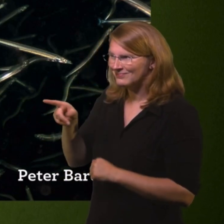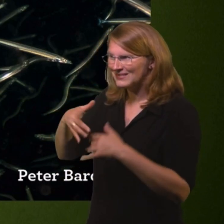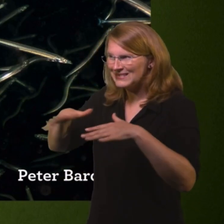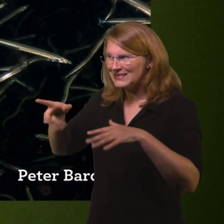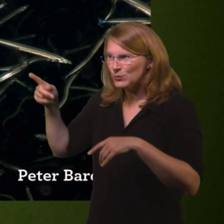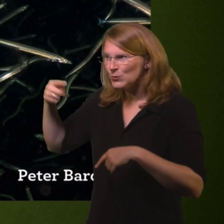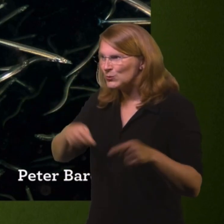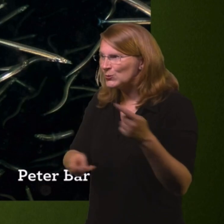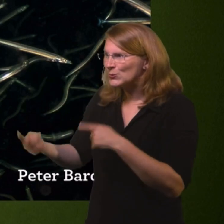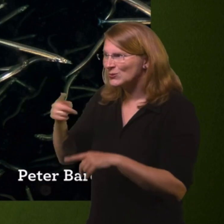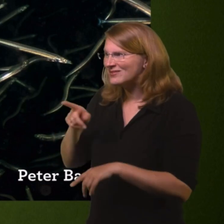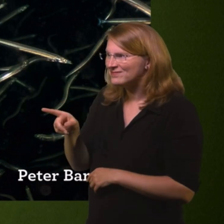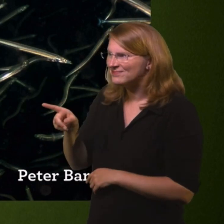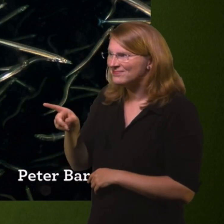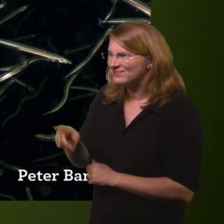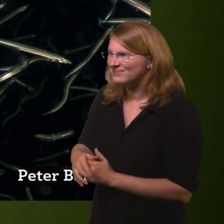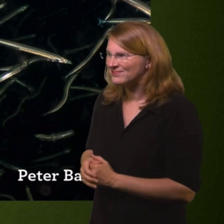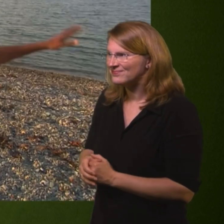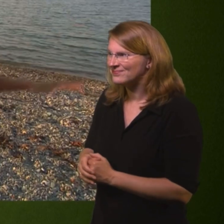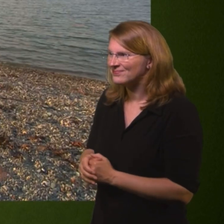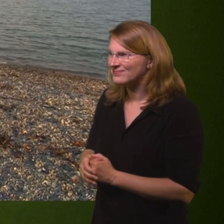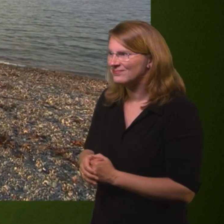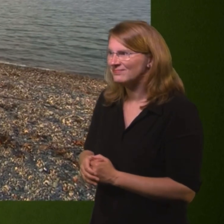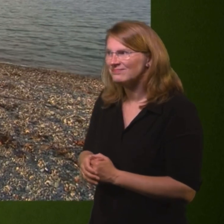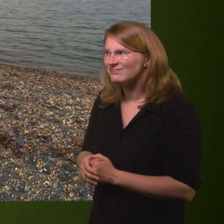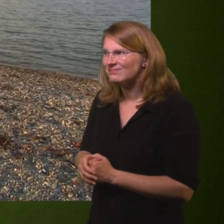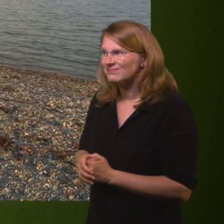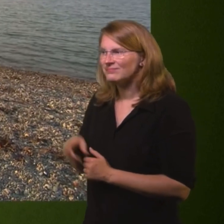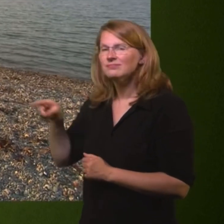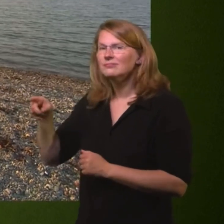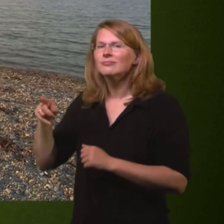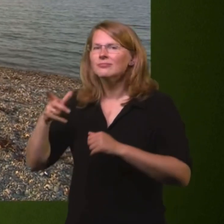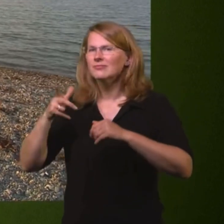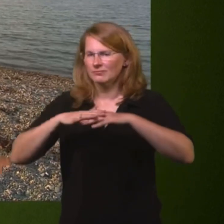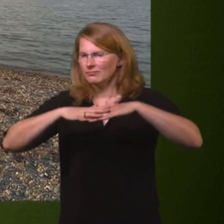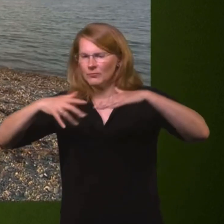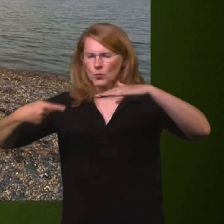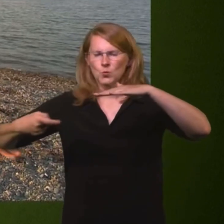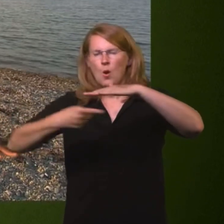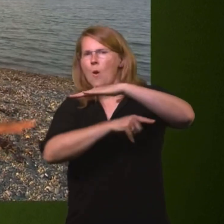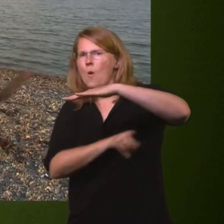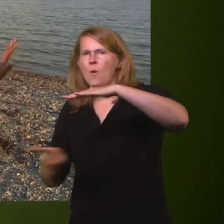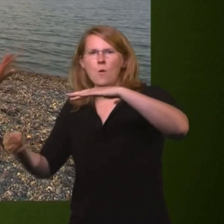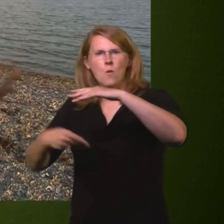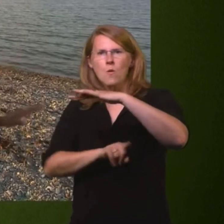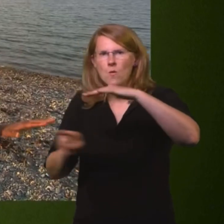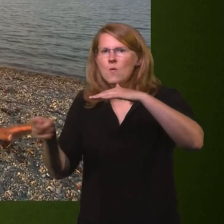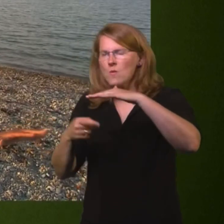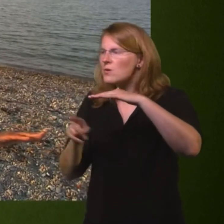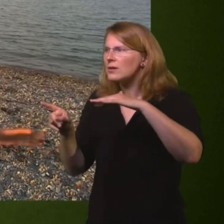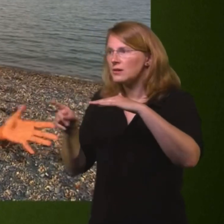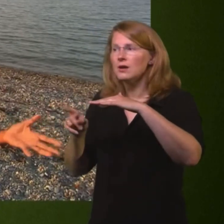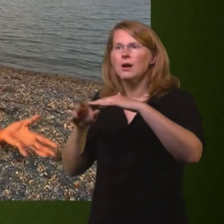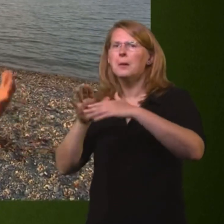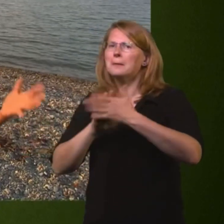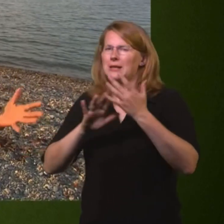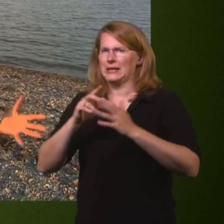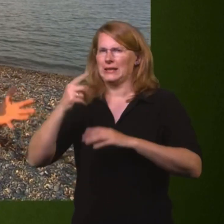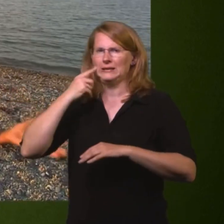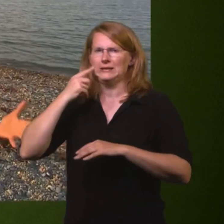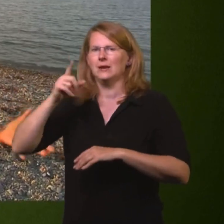out in the water, when they're out there in the open sea, they're rarely found at depths below 20 meters. So that means